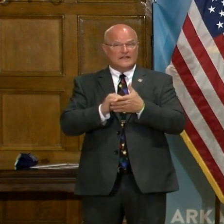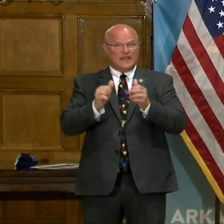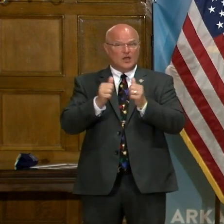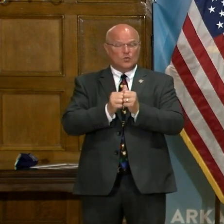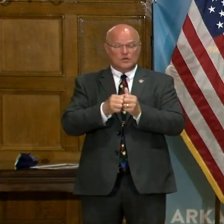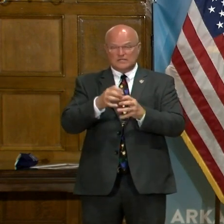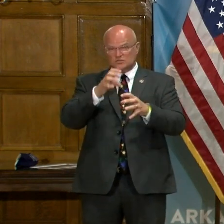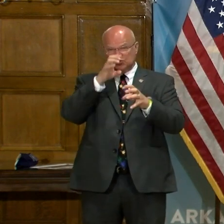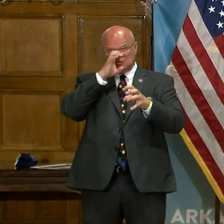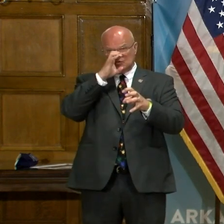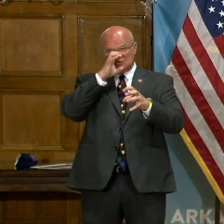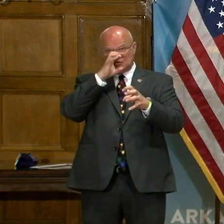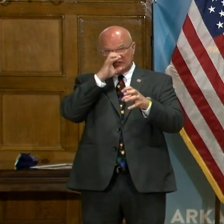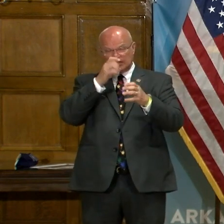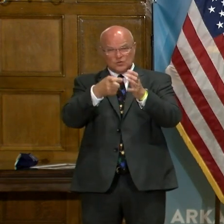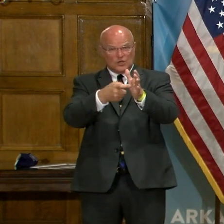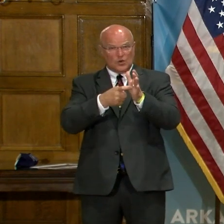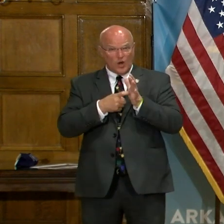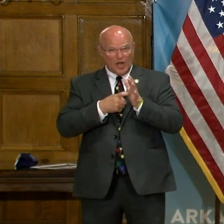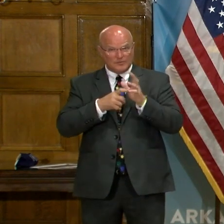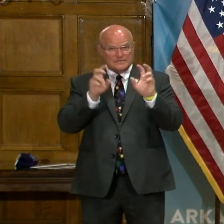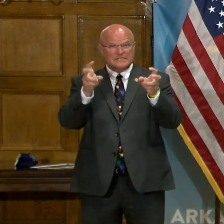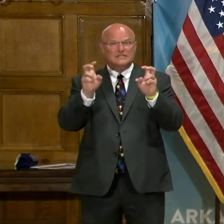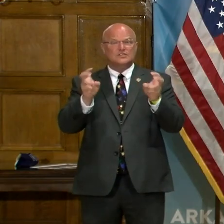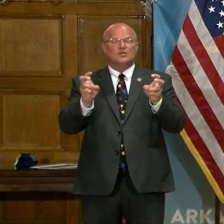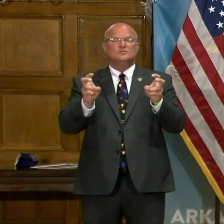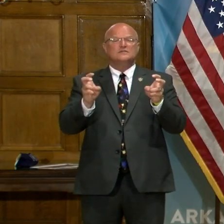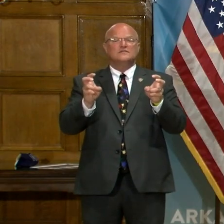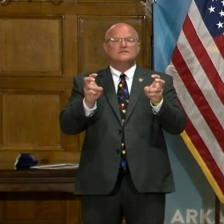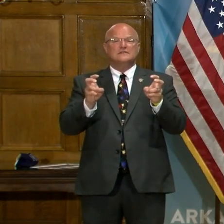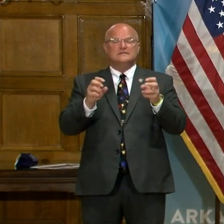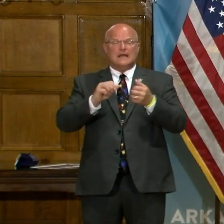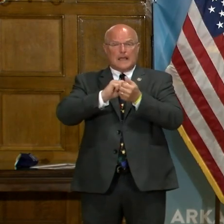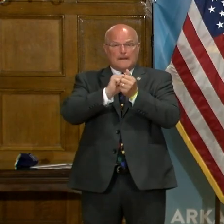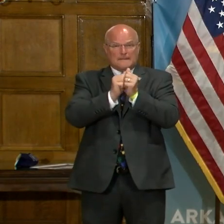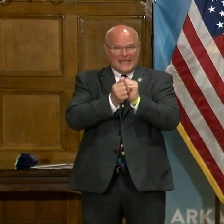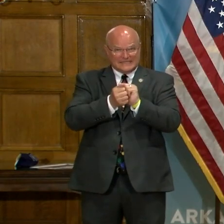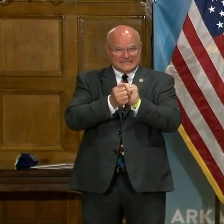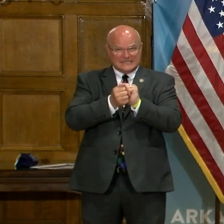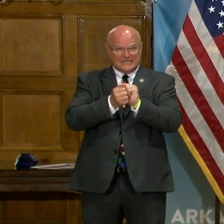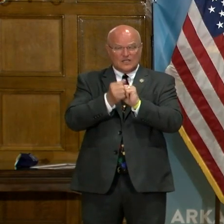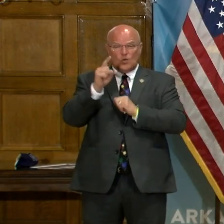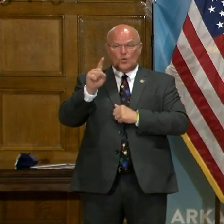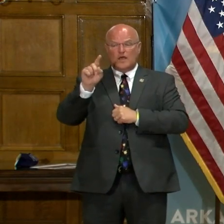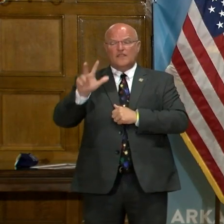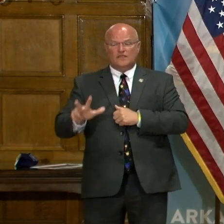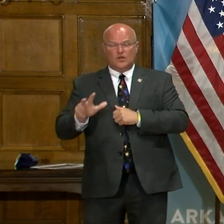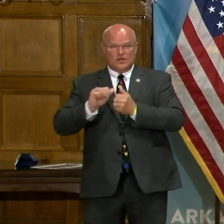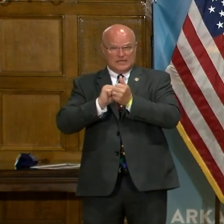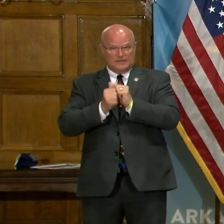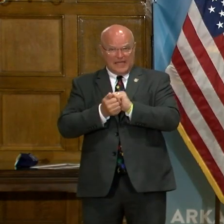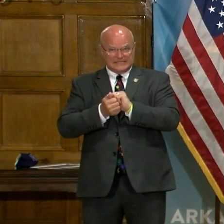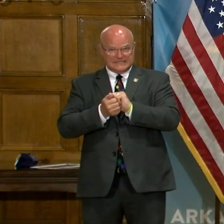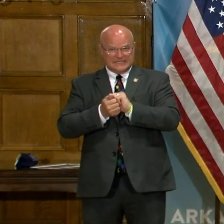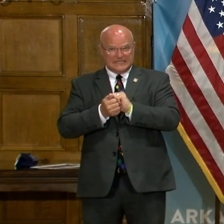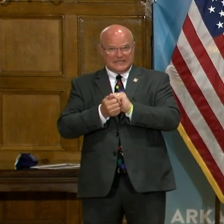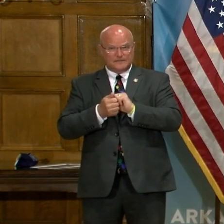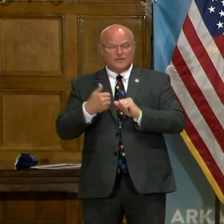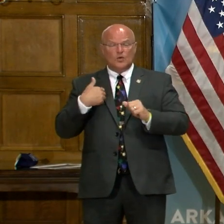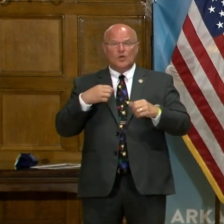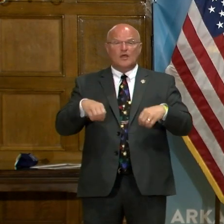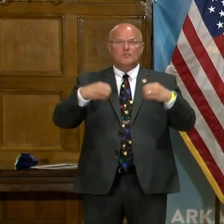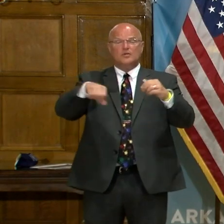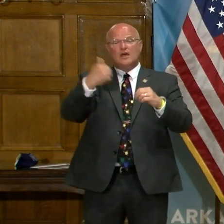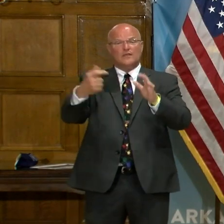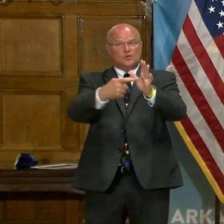with strict requirements in terms of capacity, 1/3 capacity. We have